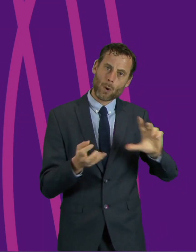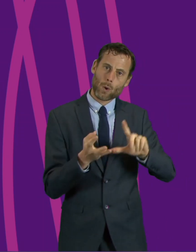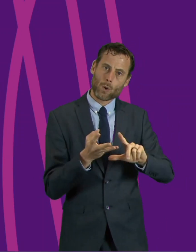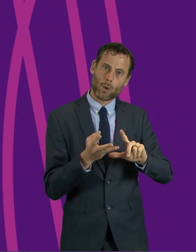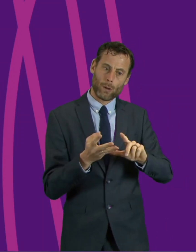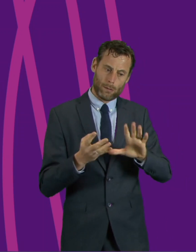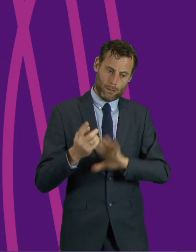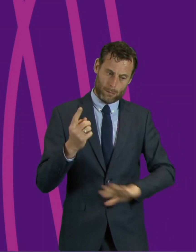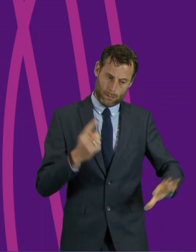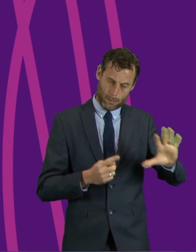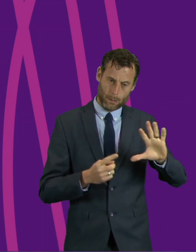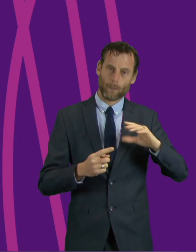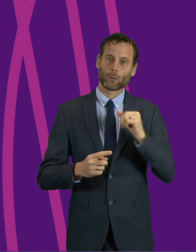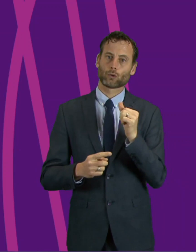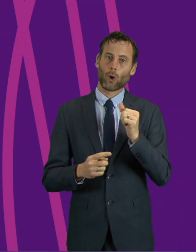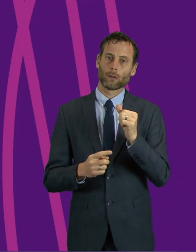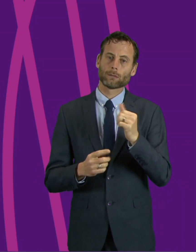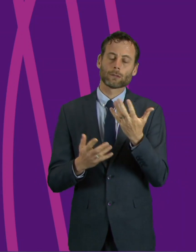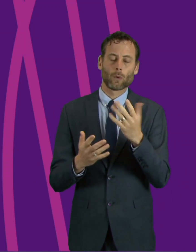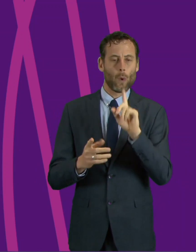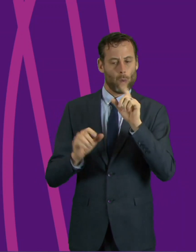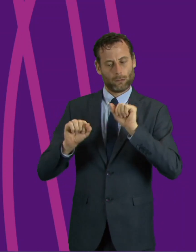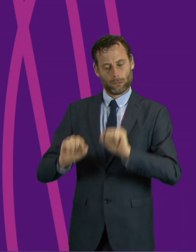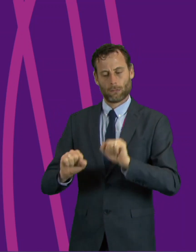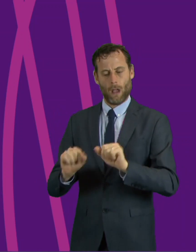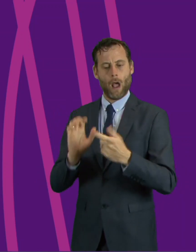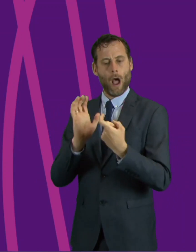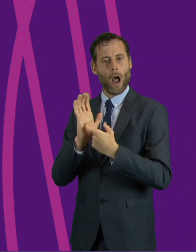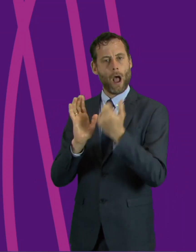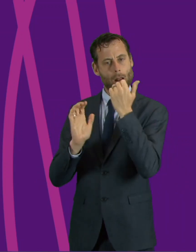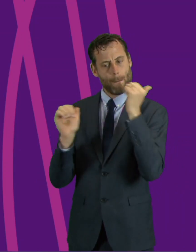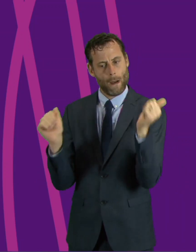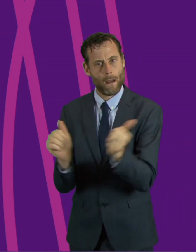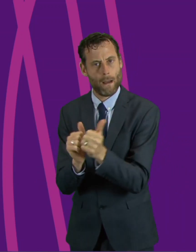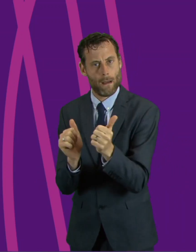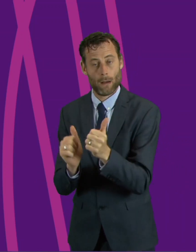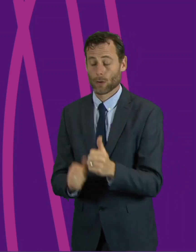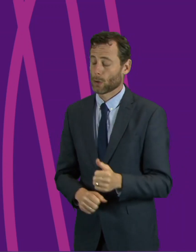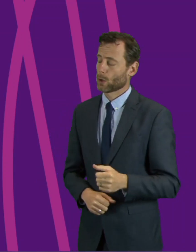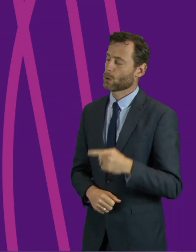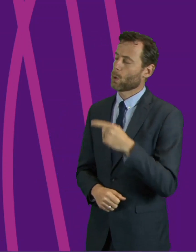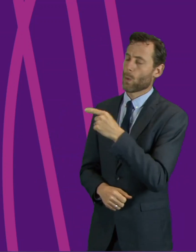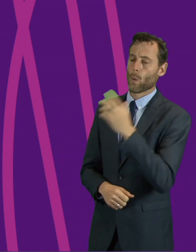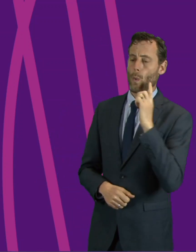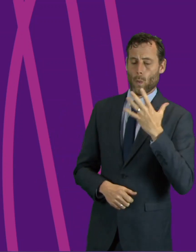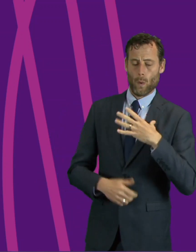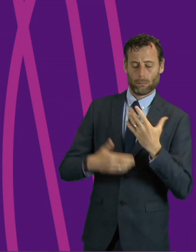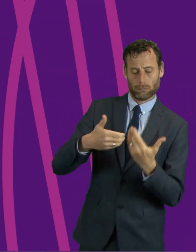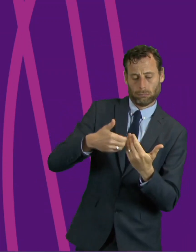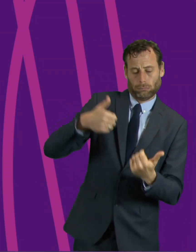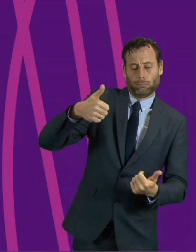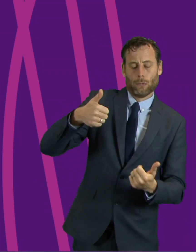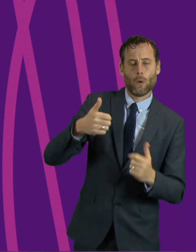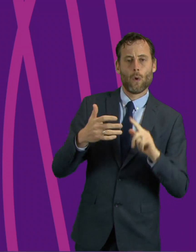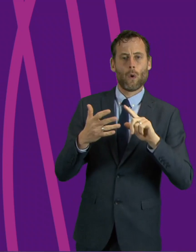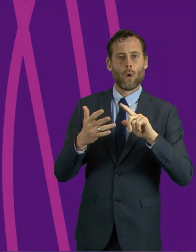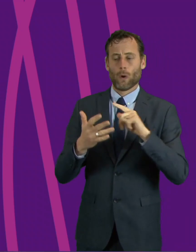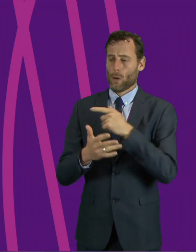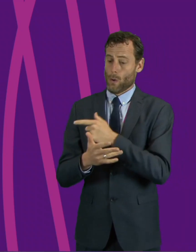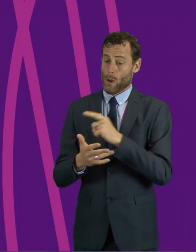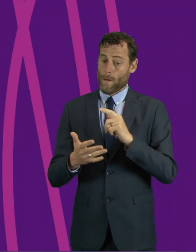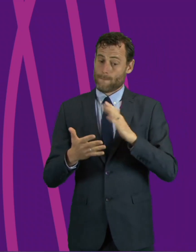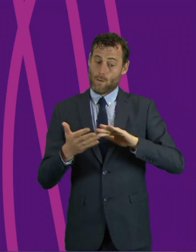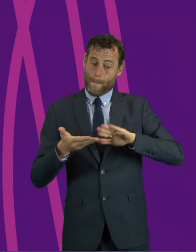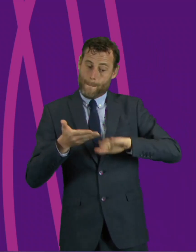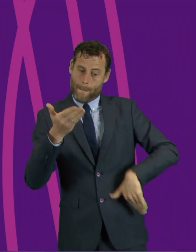Minister, could that difference be with the rest of the UK figure, or regionally, say, the north of England? Does it refer to a statistical